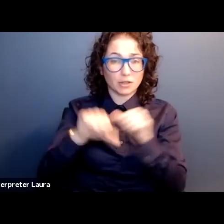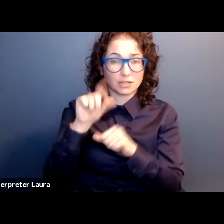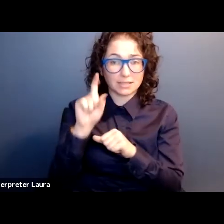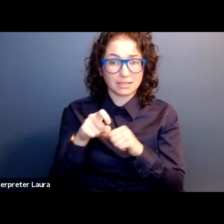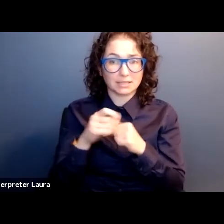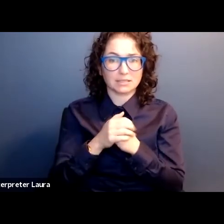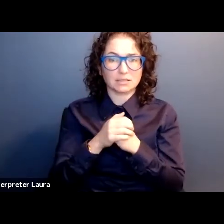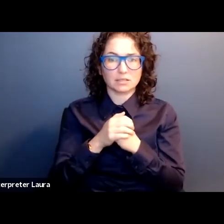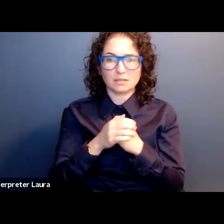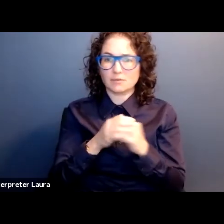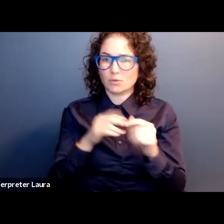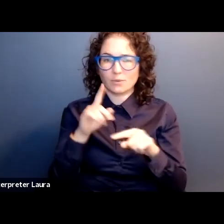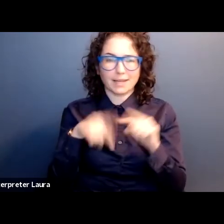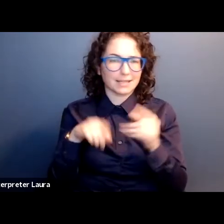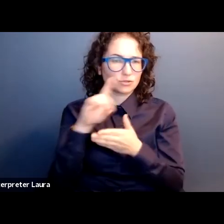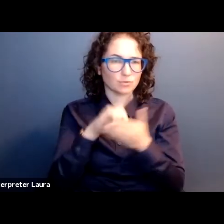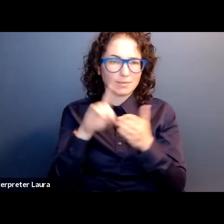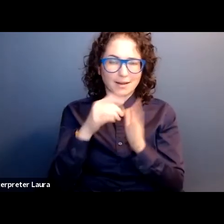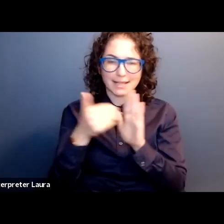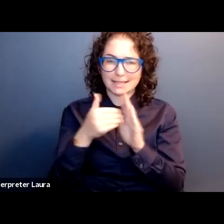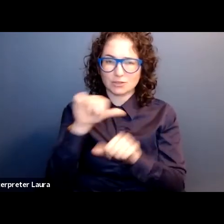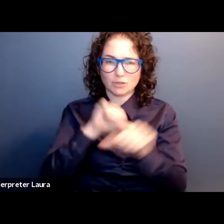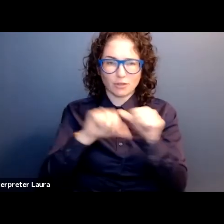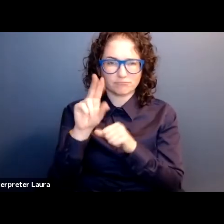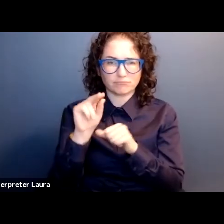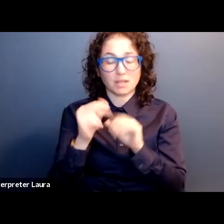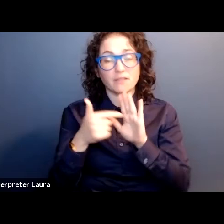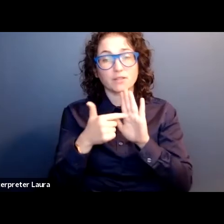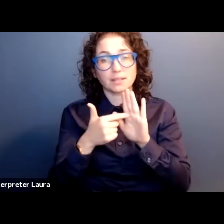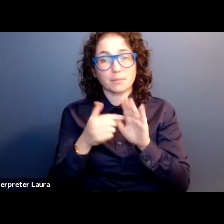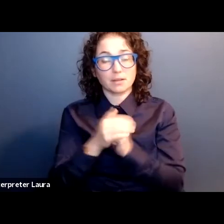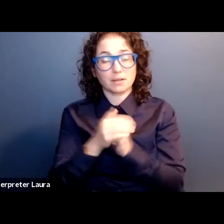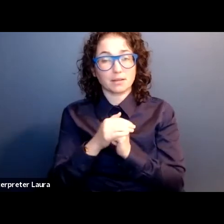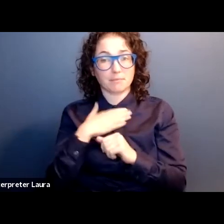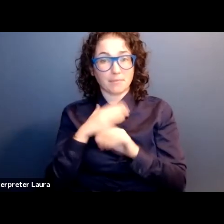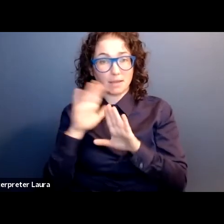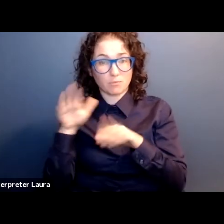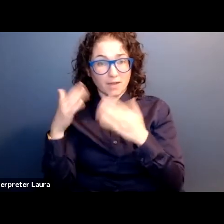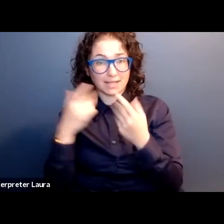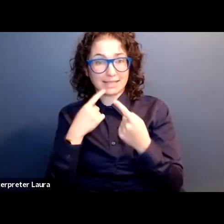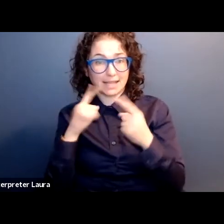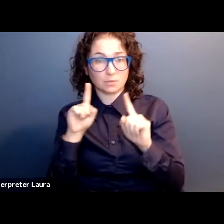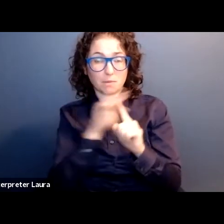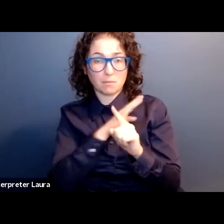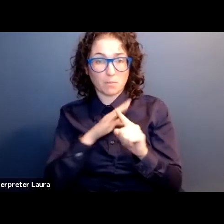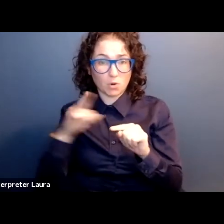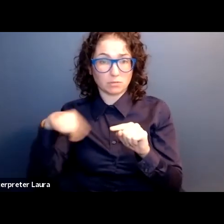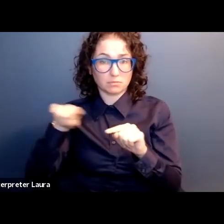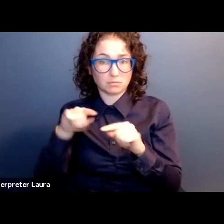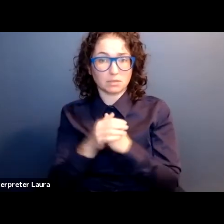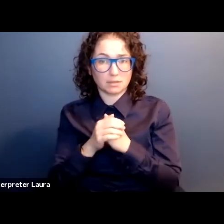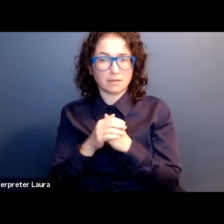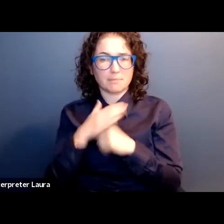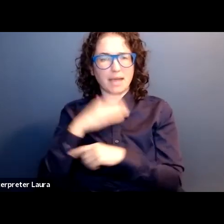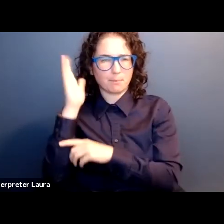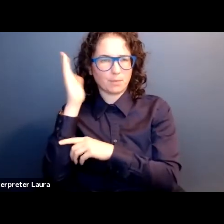not discriminated each other. For instance, by providing announcement board or